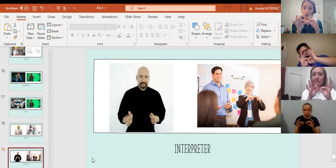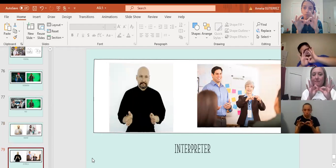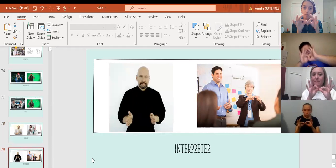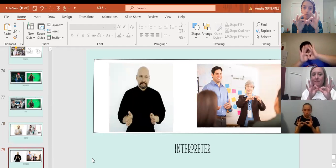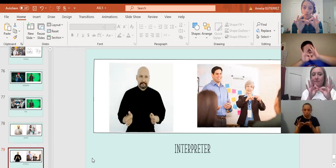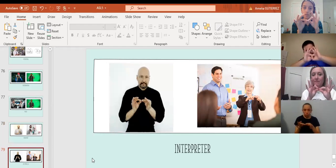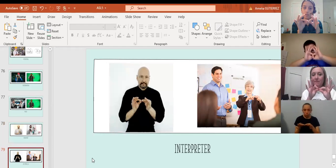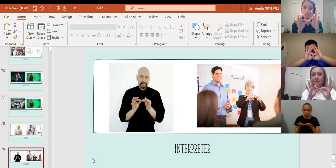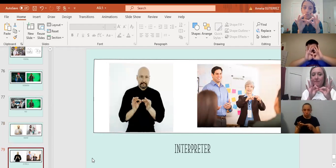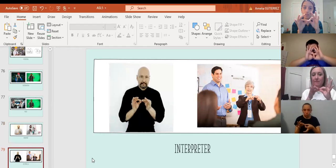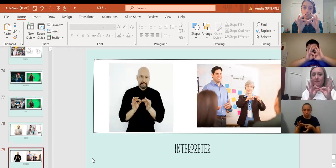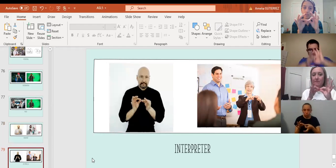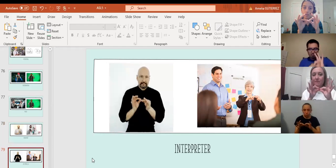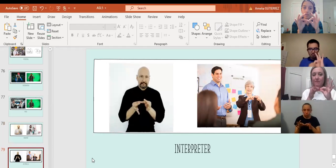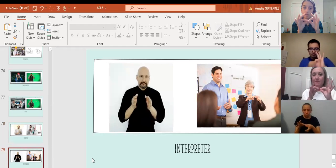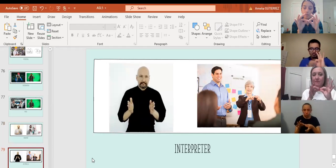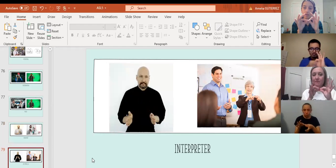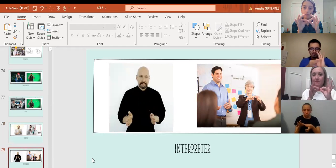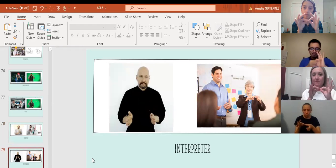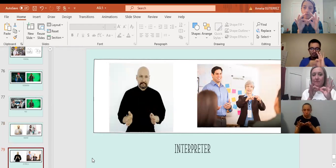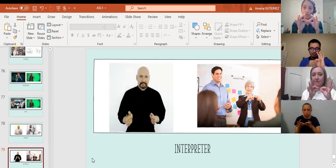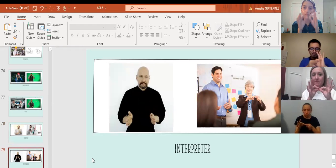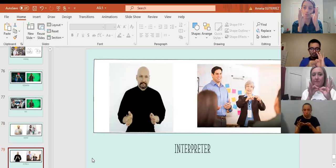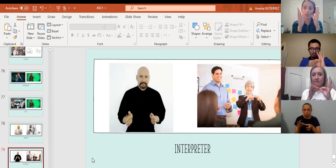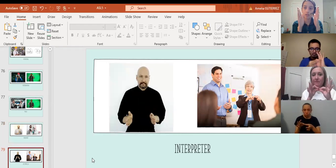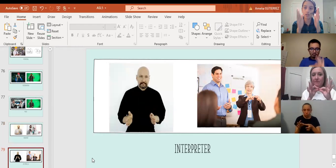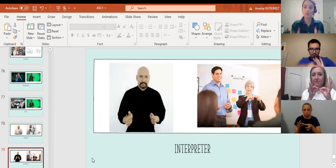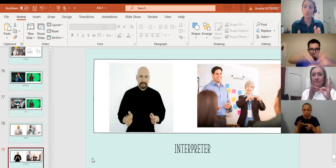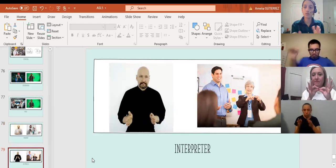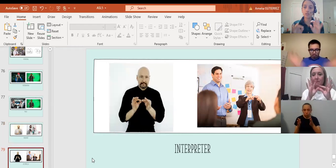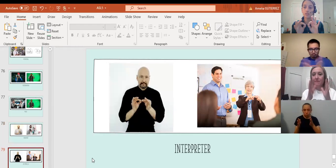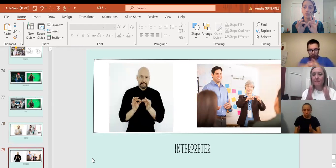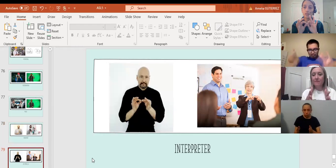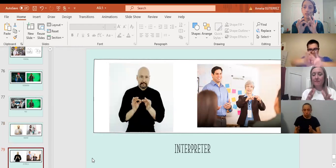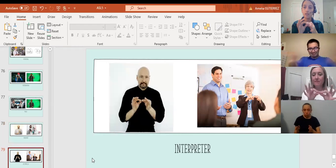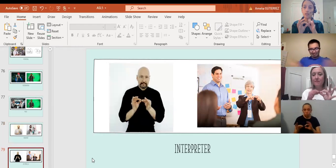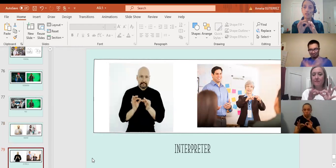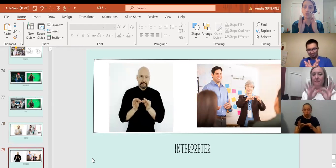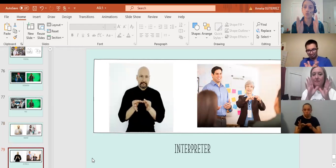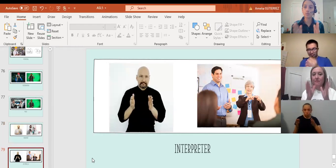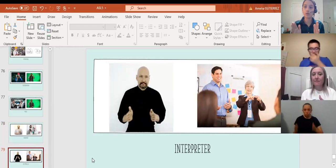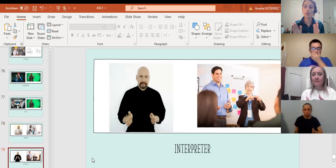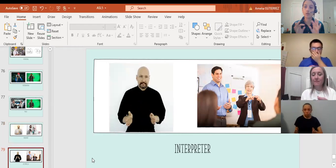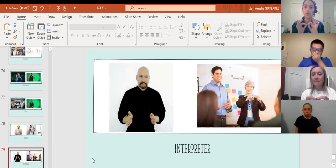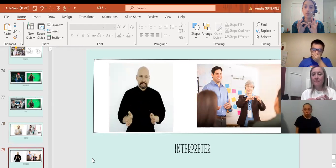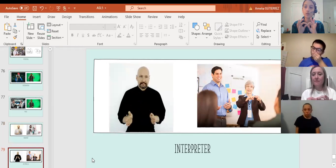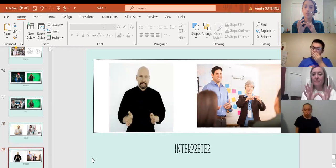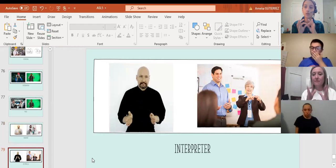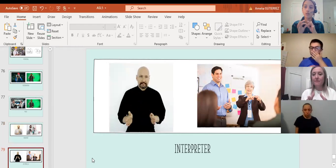then one moves back and forth, and then person.